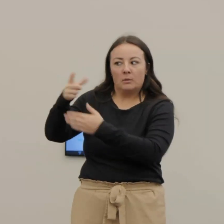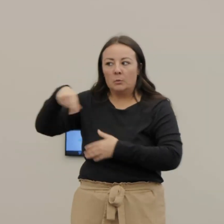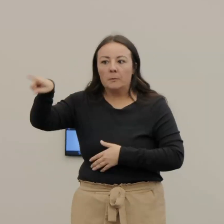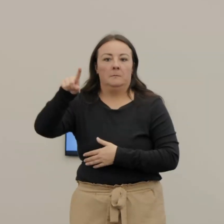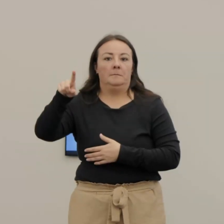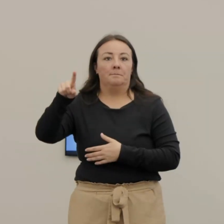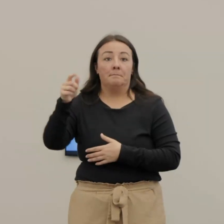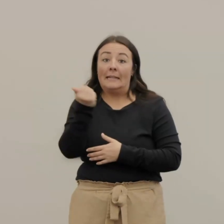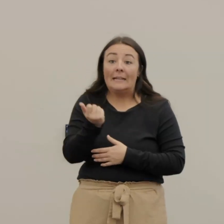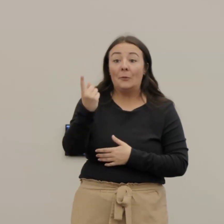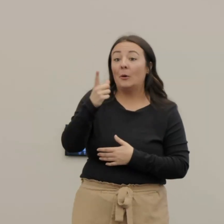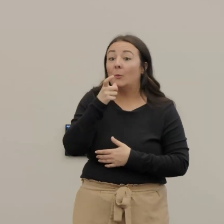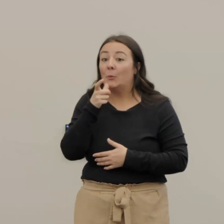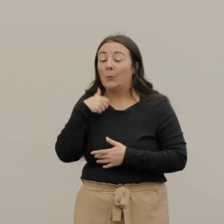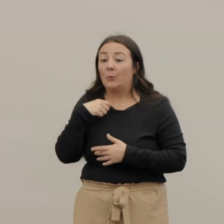Anyone that's impatient,